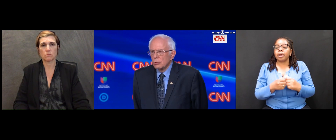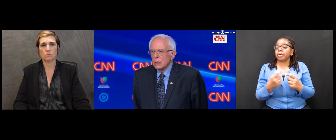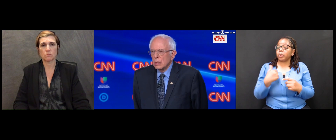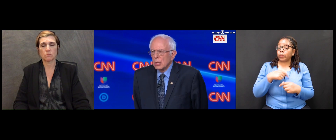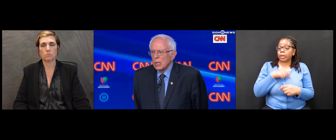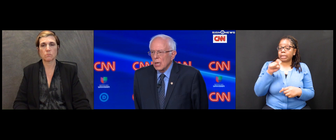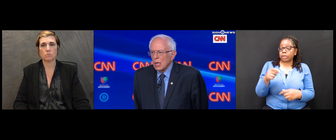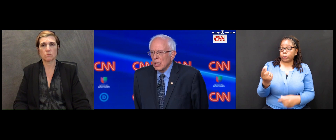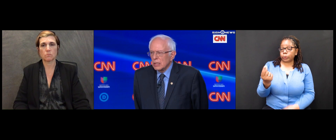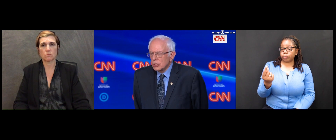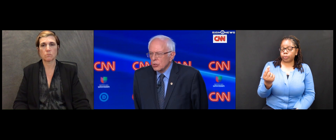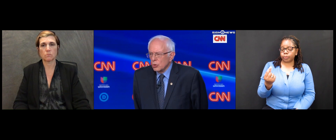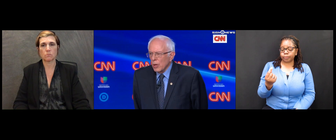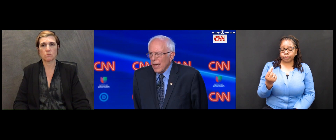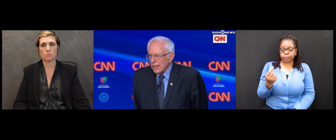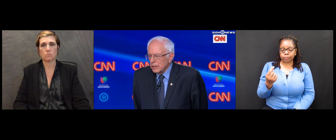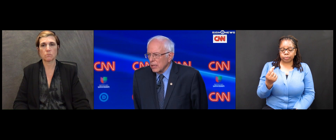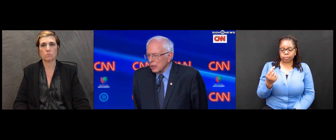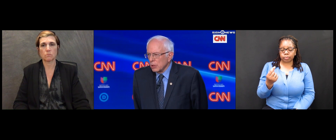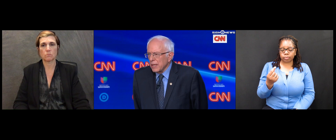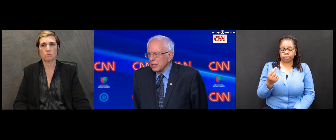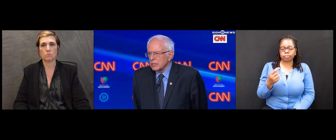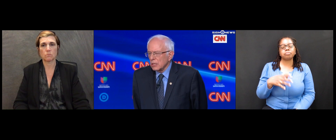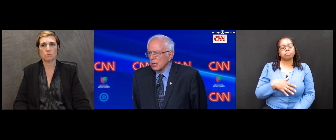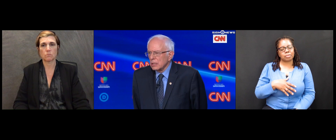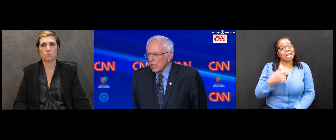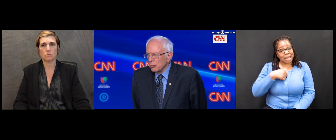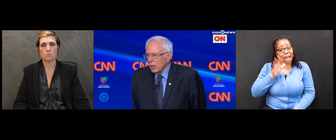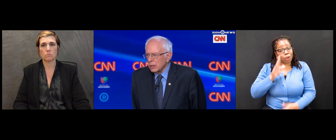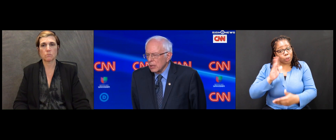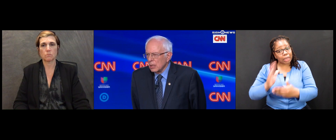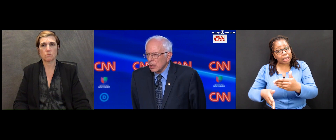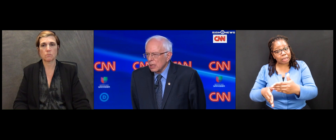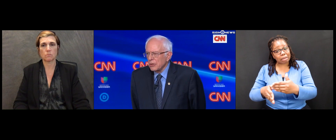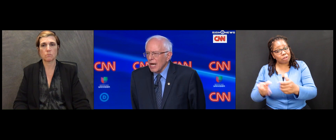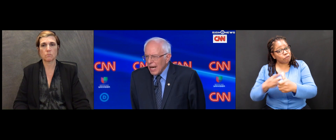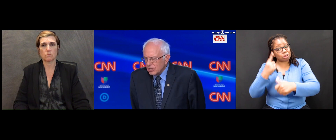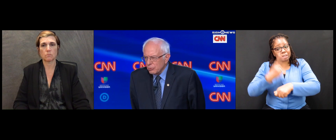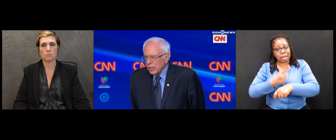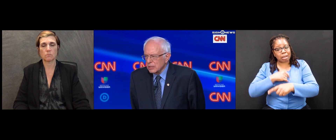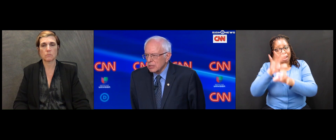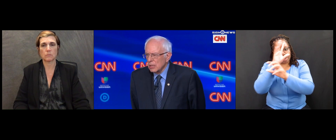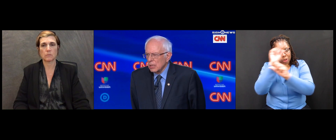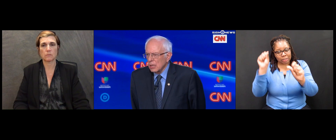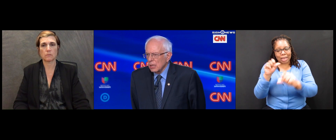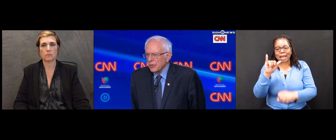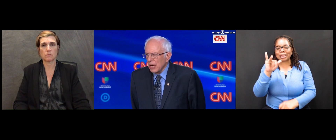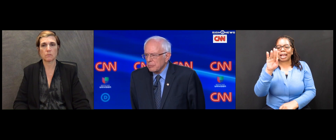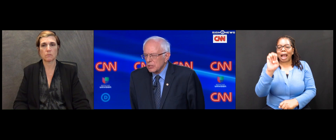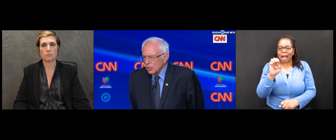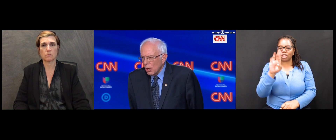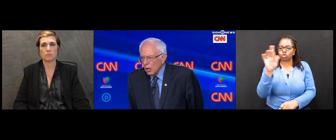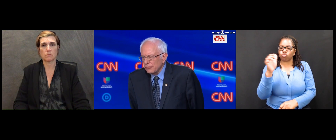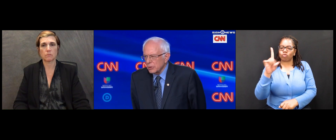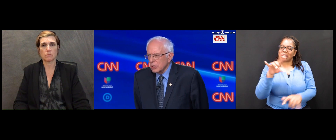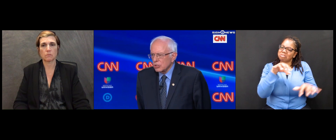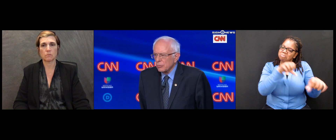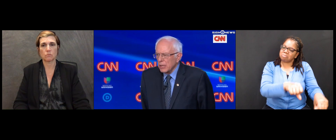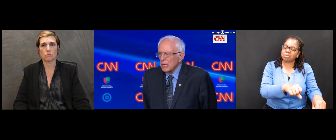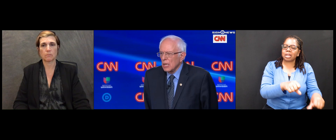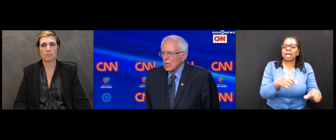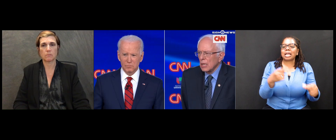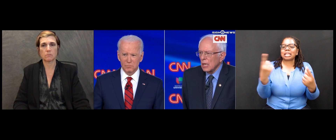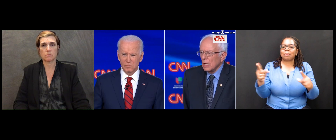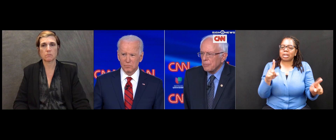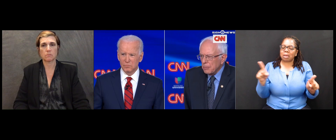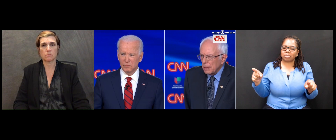to do is to end, and I will end this on day one, the ICE raids that have been so harmful to so